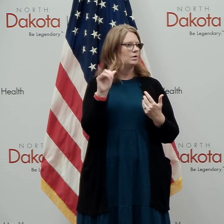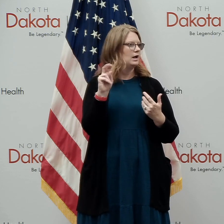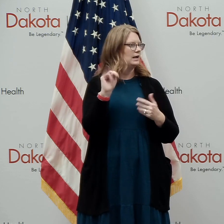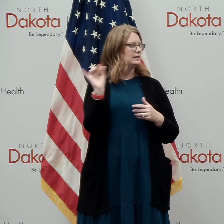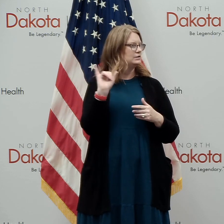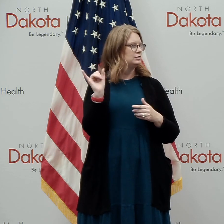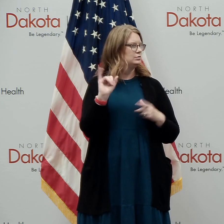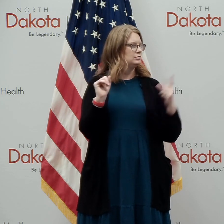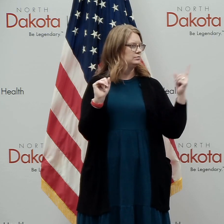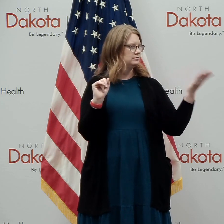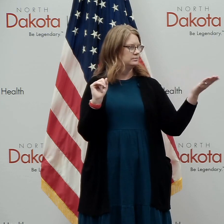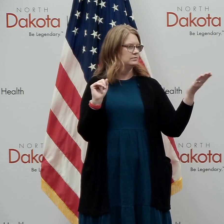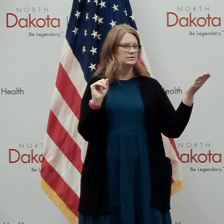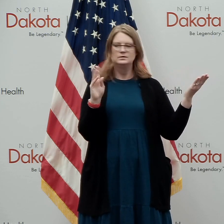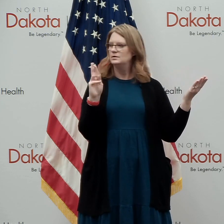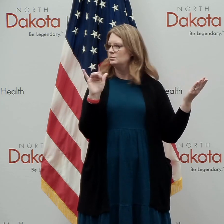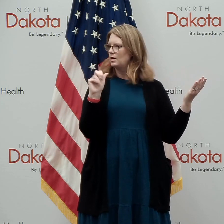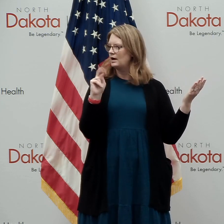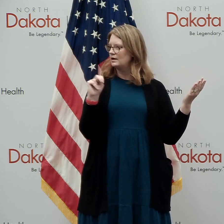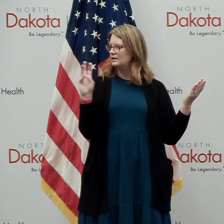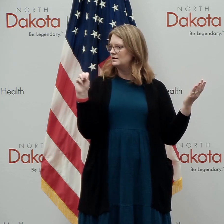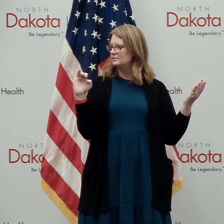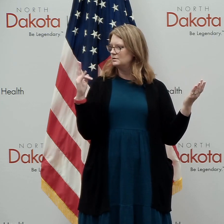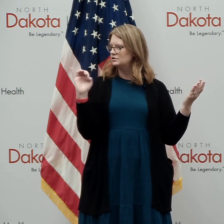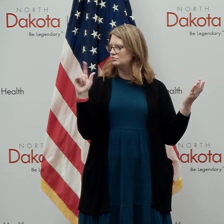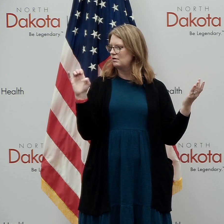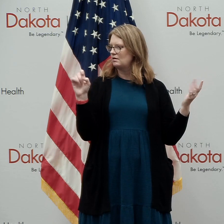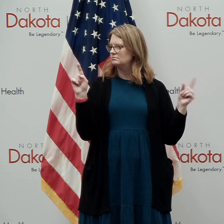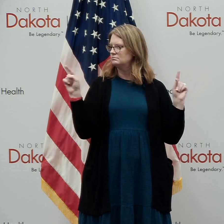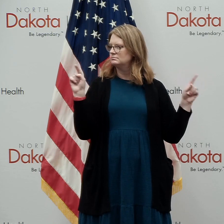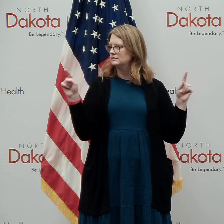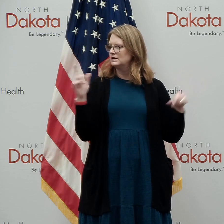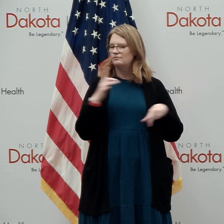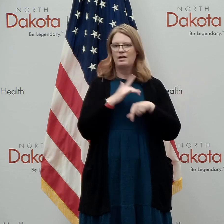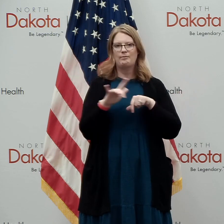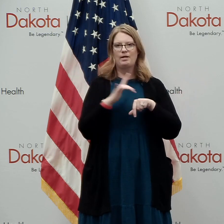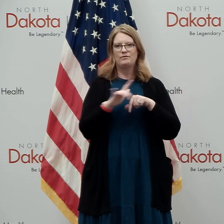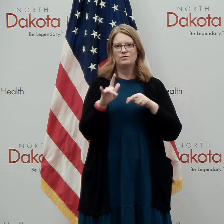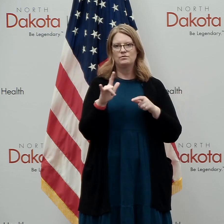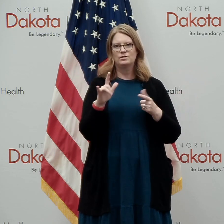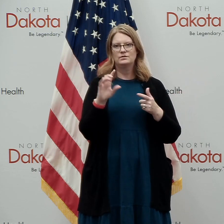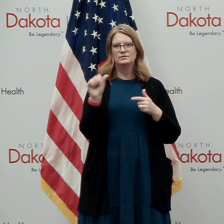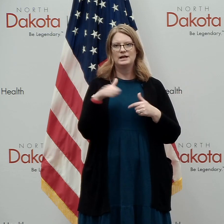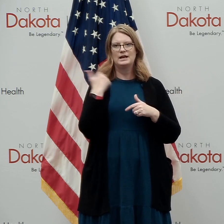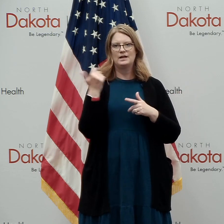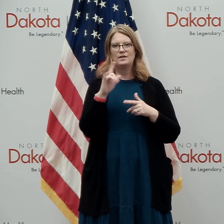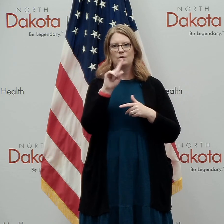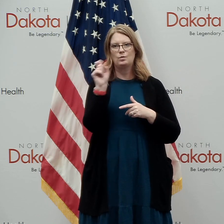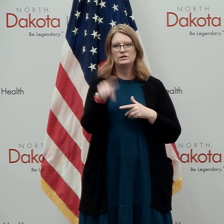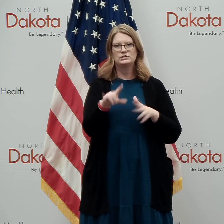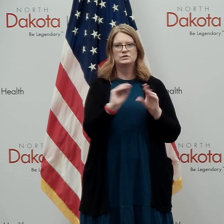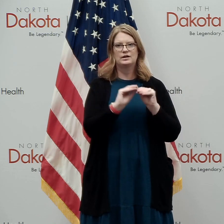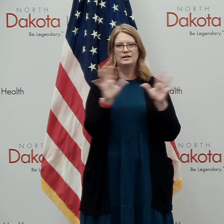there's Bryan or Michelle could be available afterwards here for offline questions or clarity if